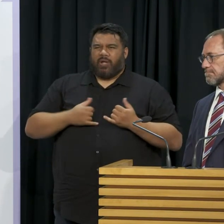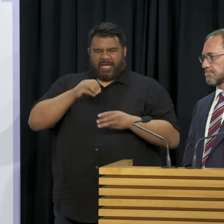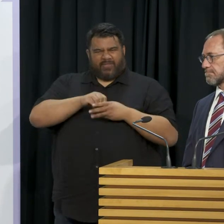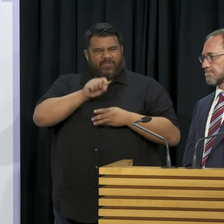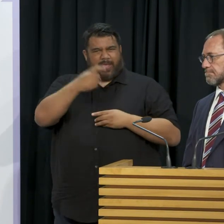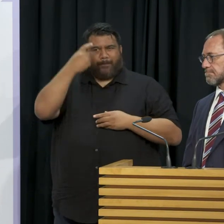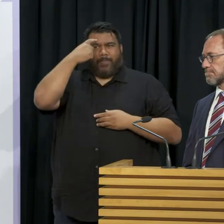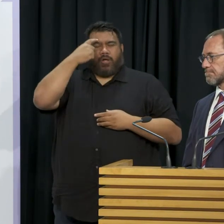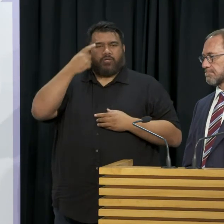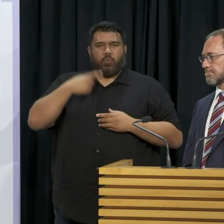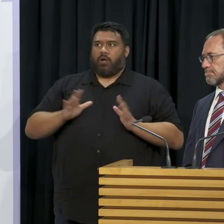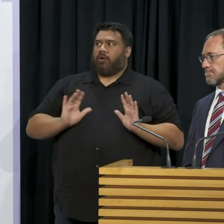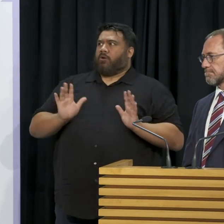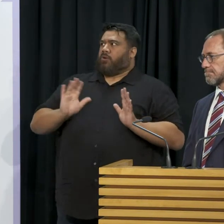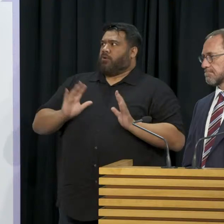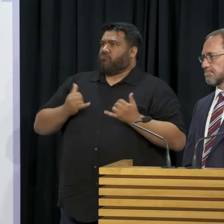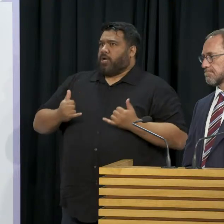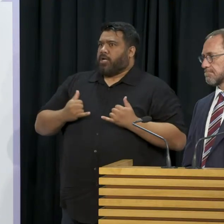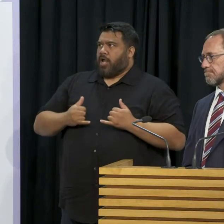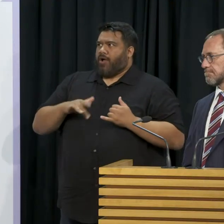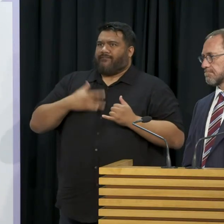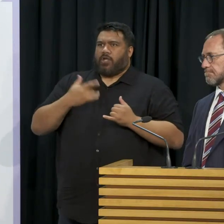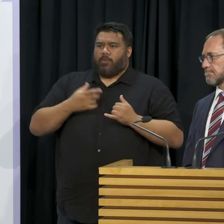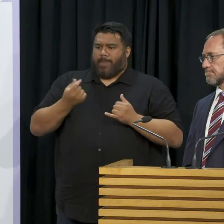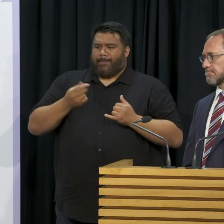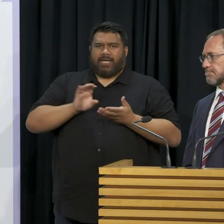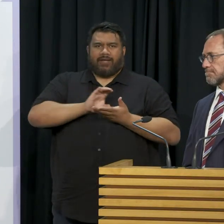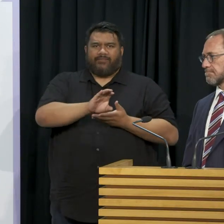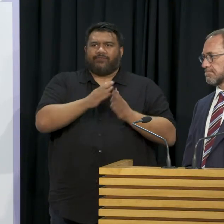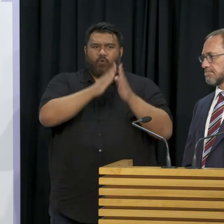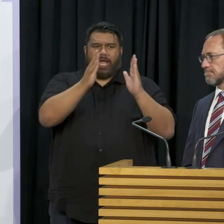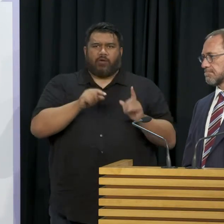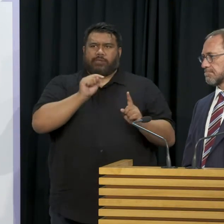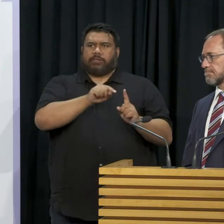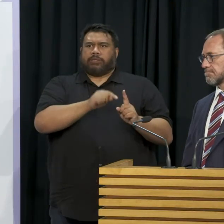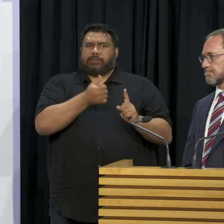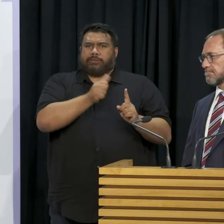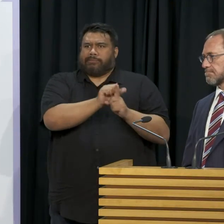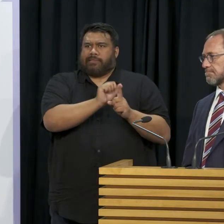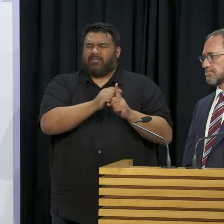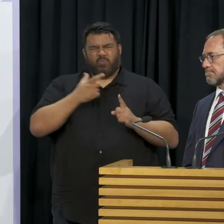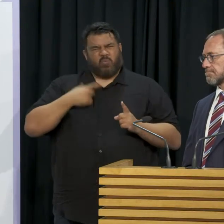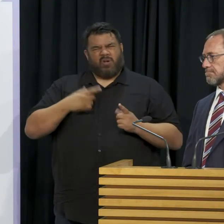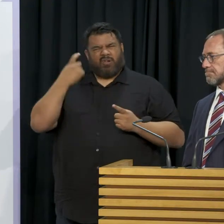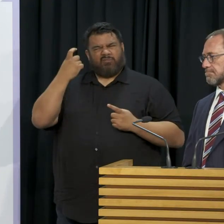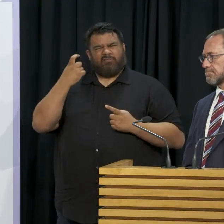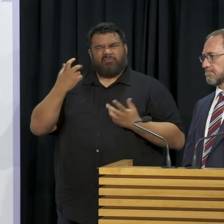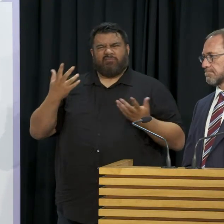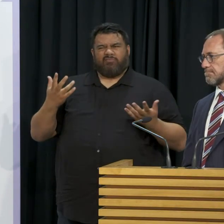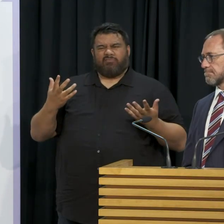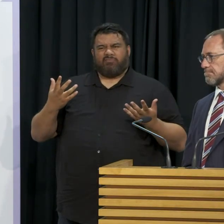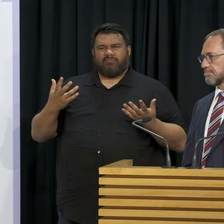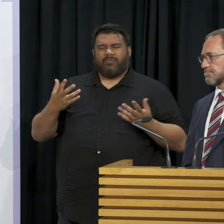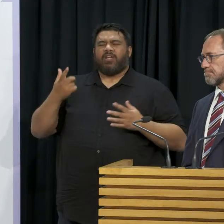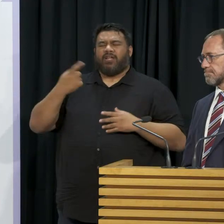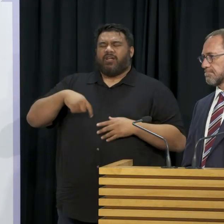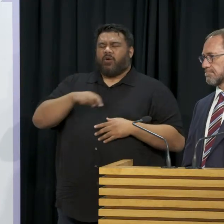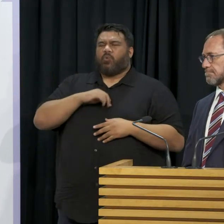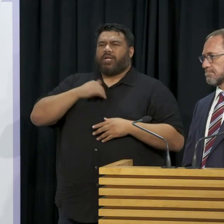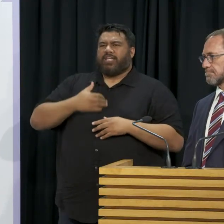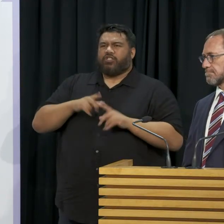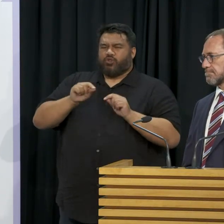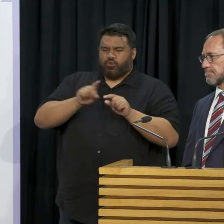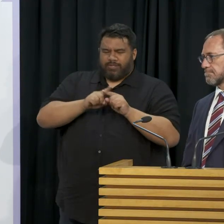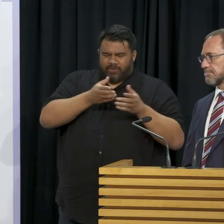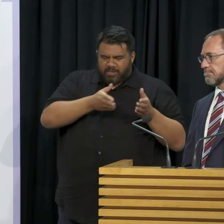housing in this COVID environment feels like the safest thing for them to invest in? So that means we've got to do multiple things to make sure that we